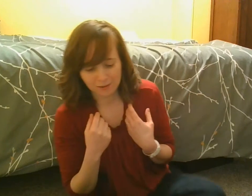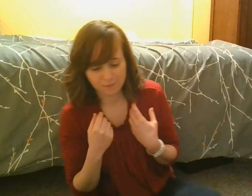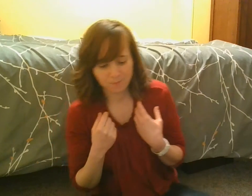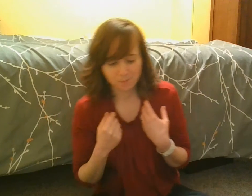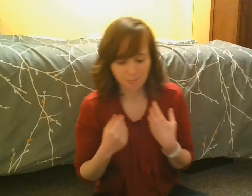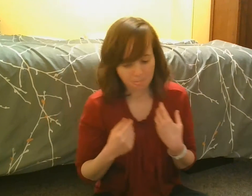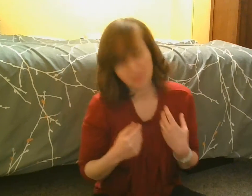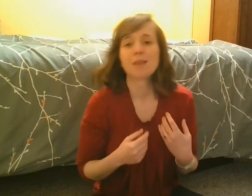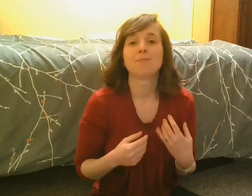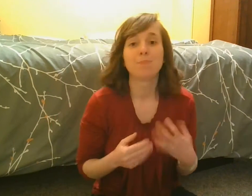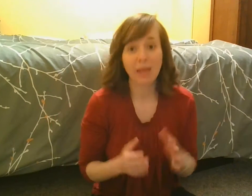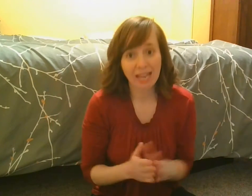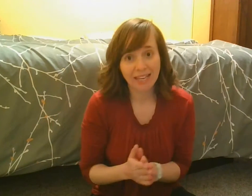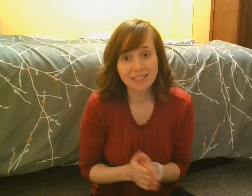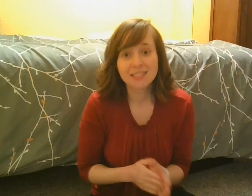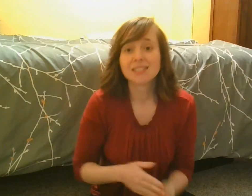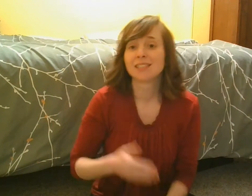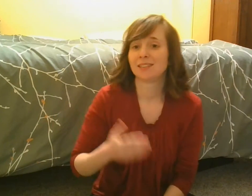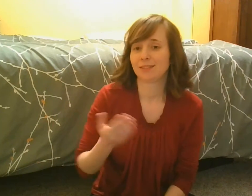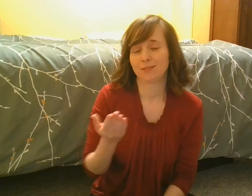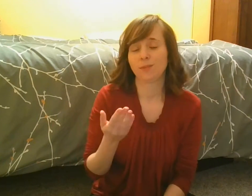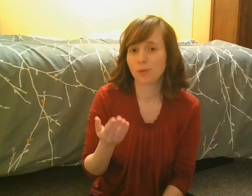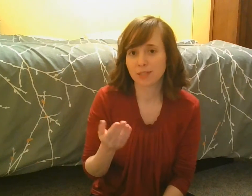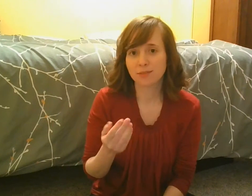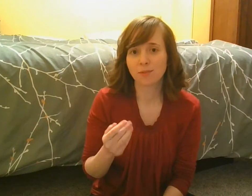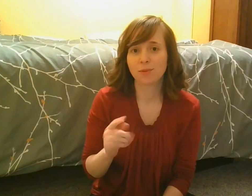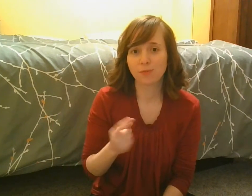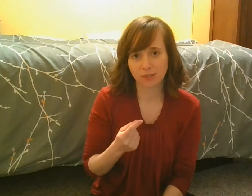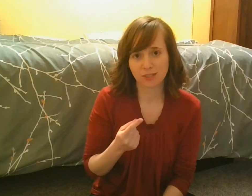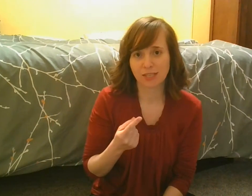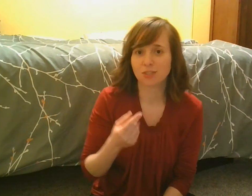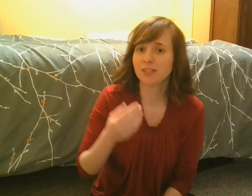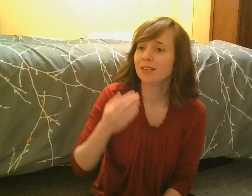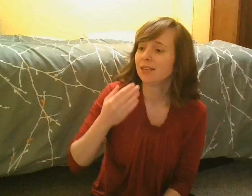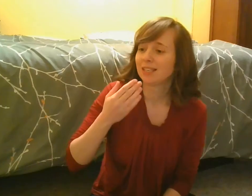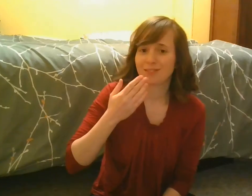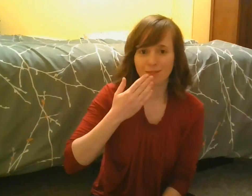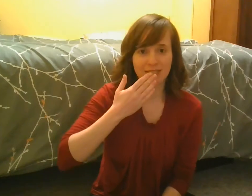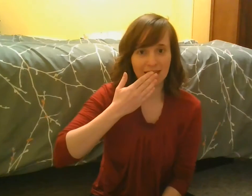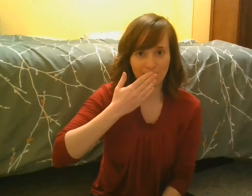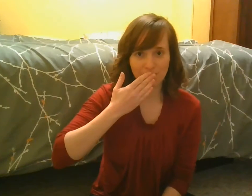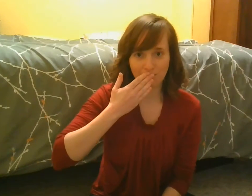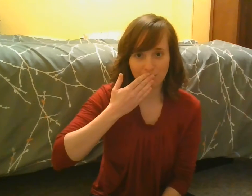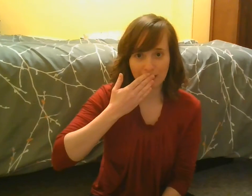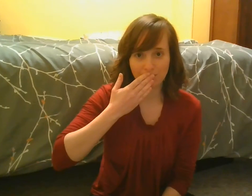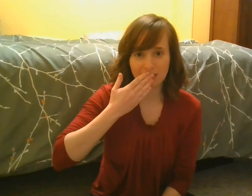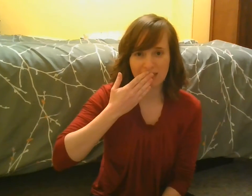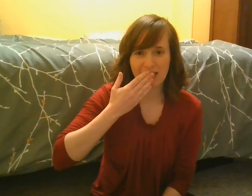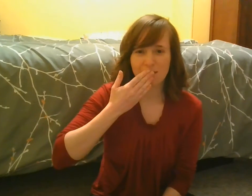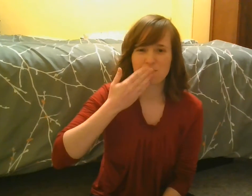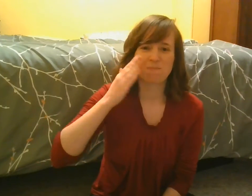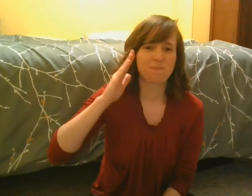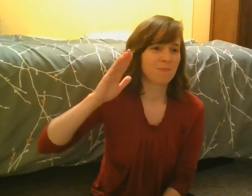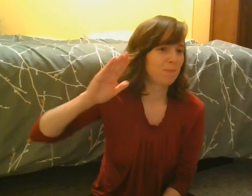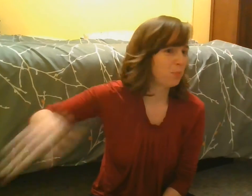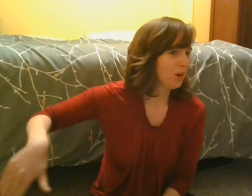that. Bad. We've learned this from the first session. It's tapping your lips, putting it